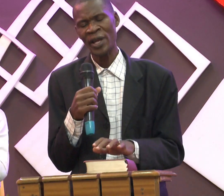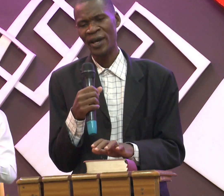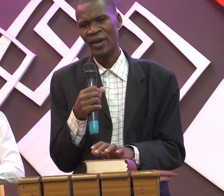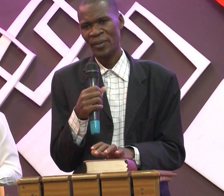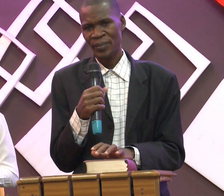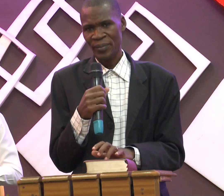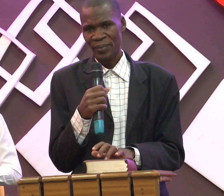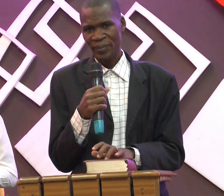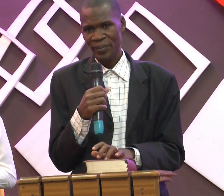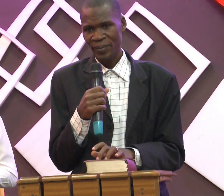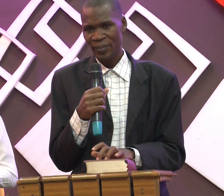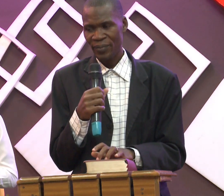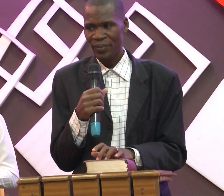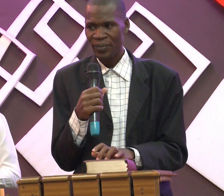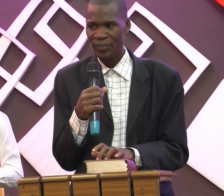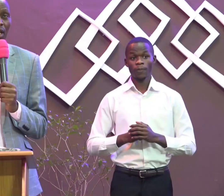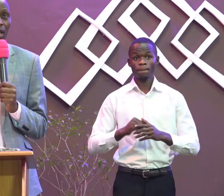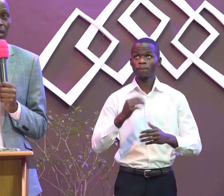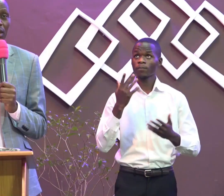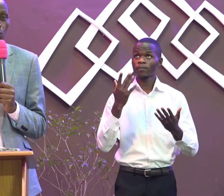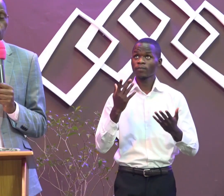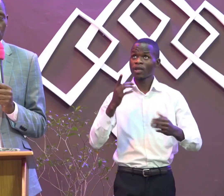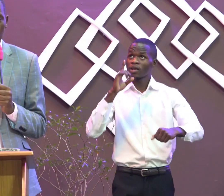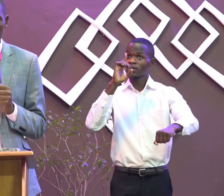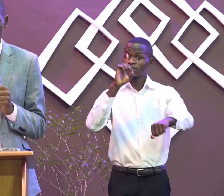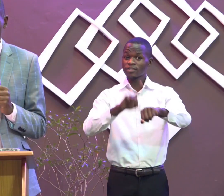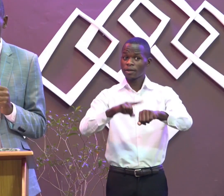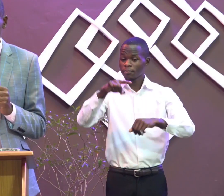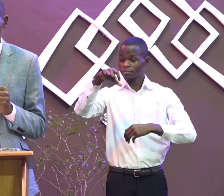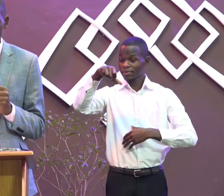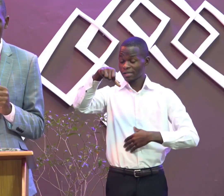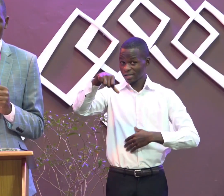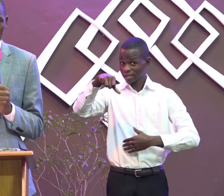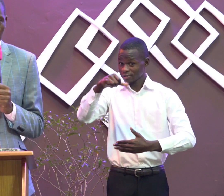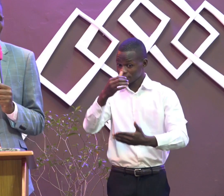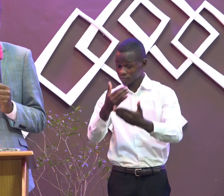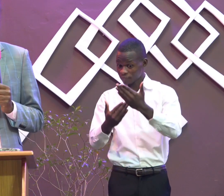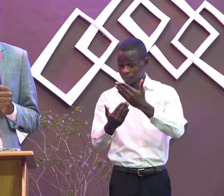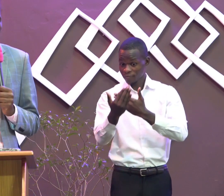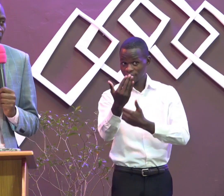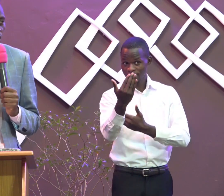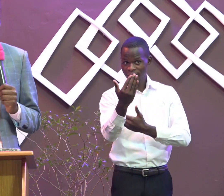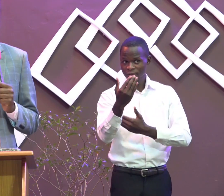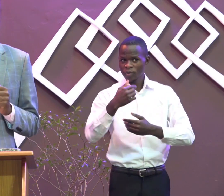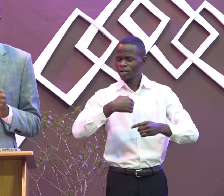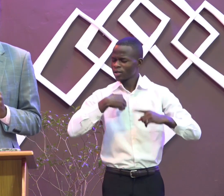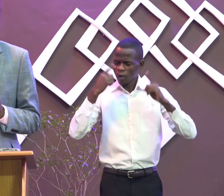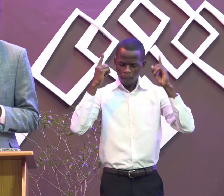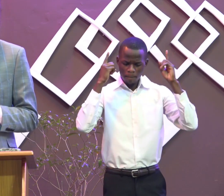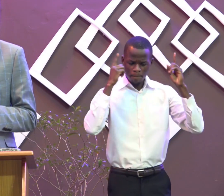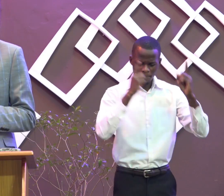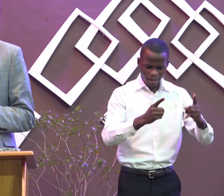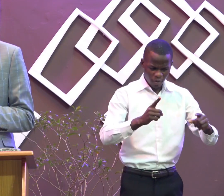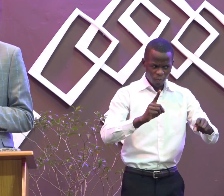begin on prayer. Ziba ziwere sawa nga satu. When it came to around 9. Nentukanga mpulira ndi komuliro.